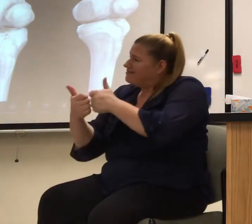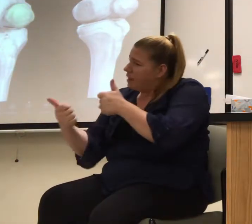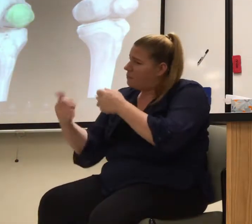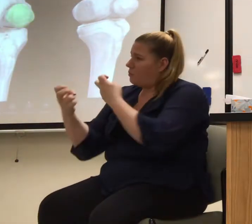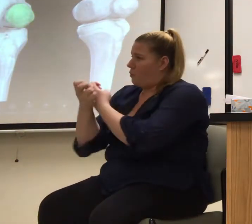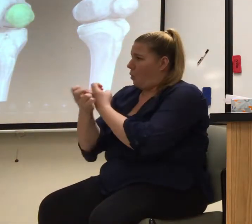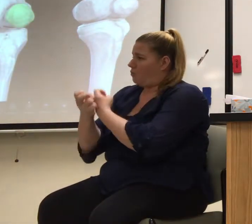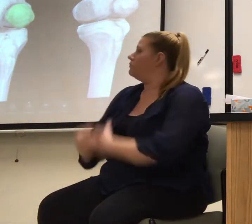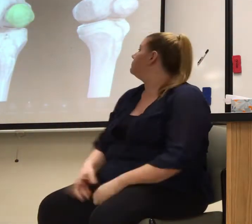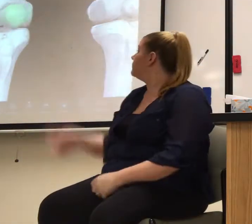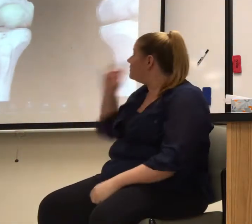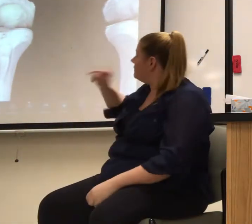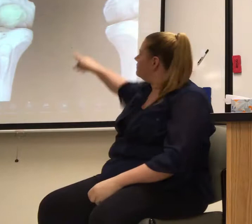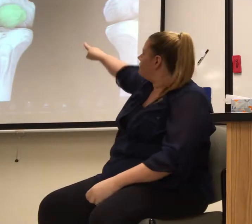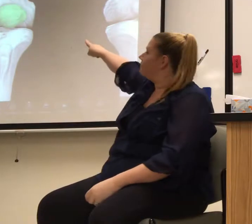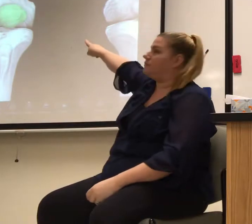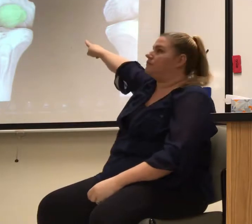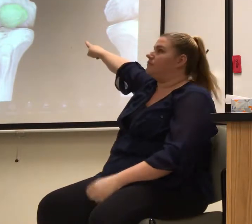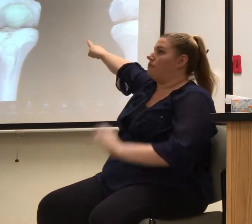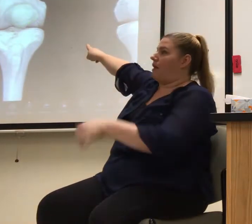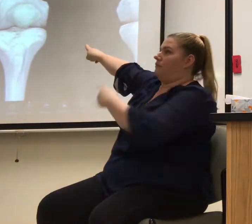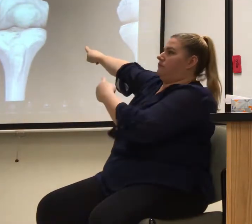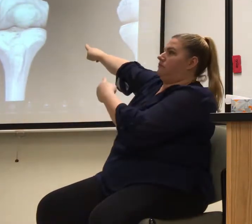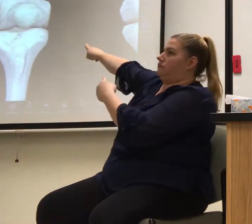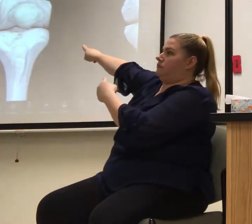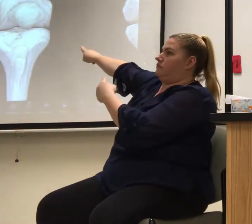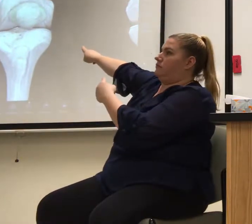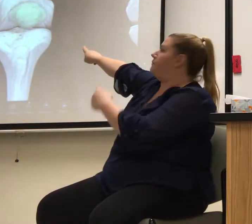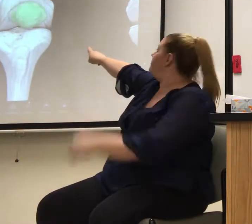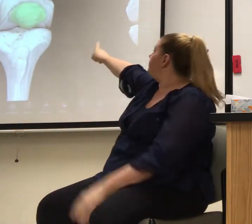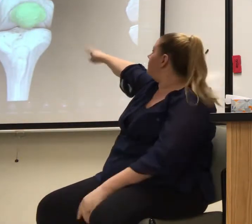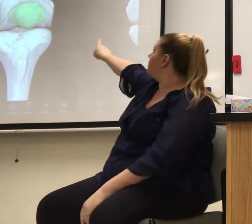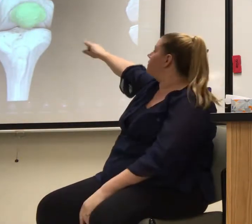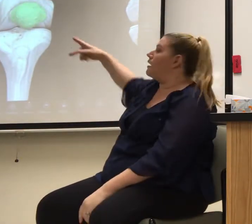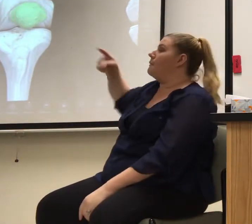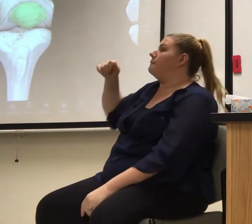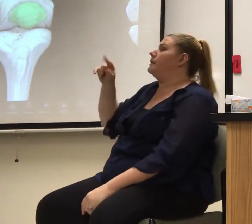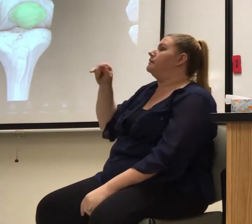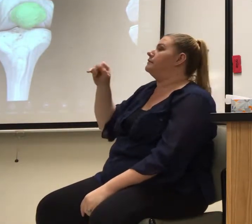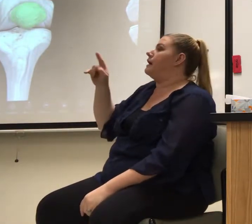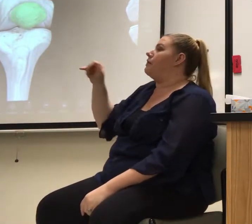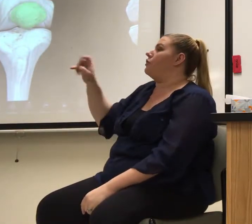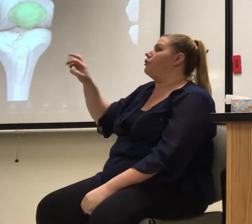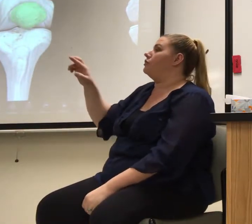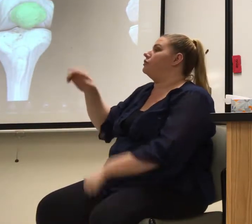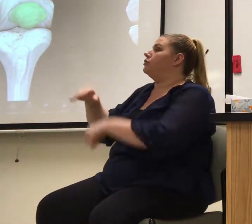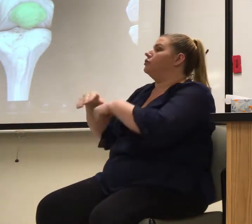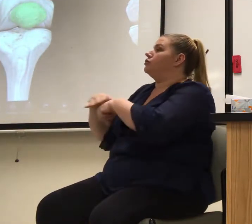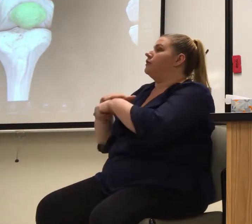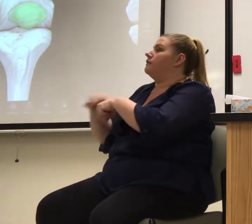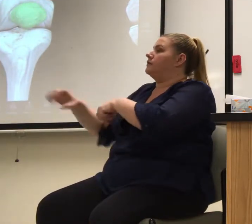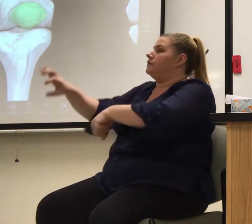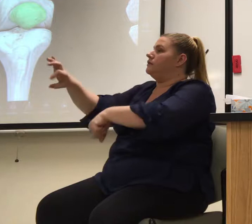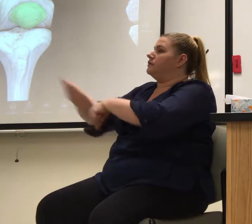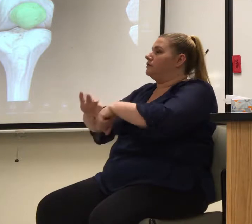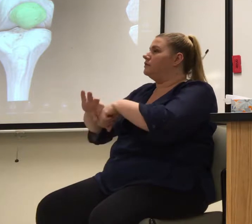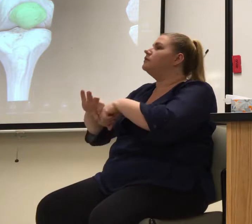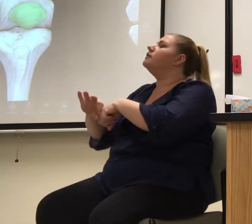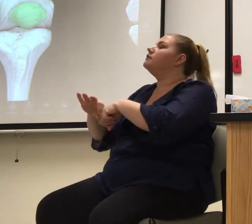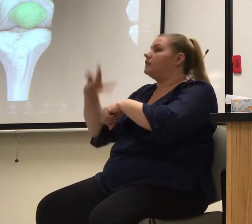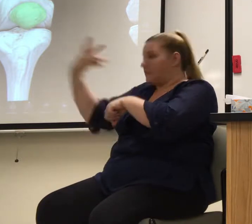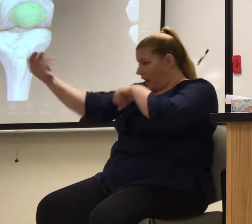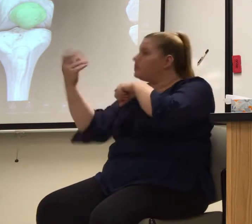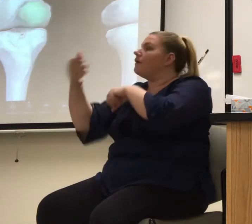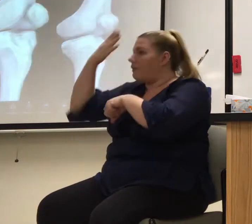There's patella sitting on the patellar surface. Let's talk about all the knee articulations. We'll start with the main ones.